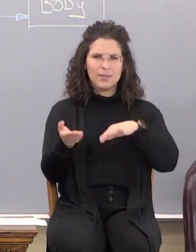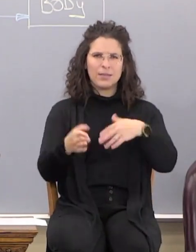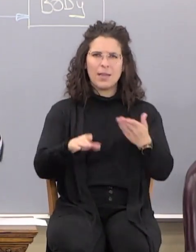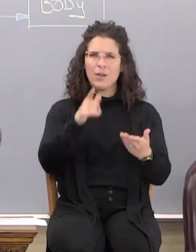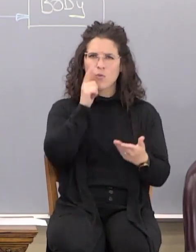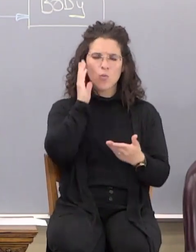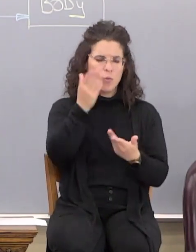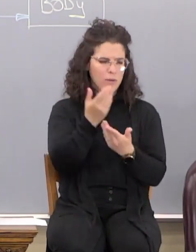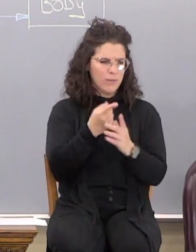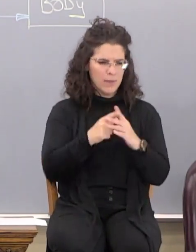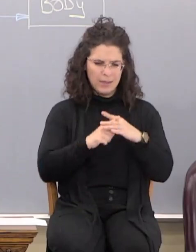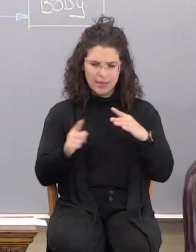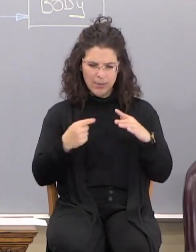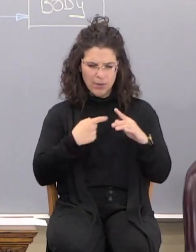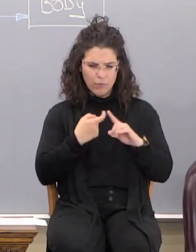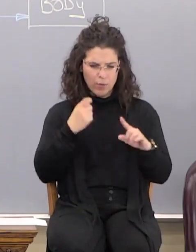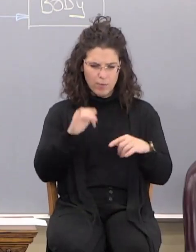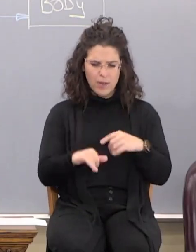Who's going to get me out of this?